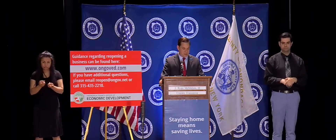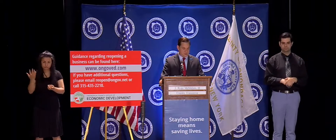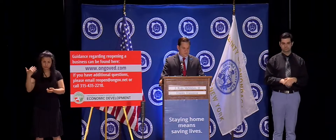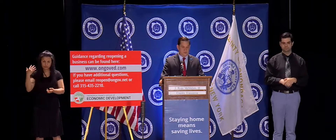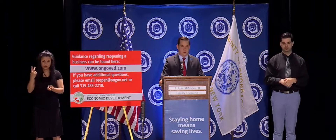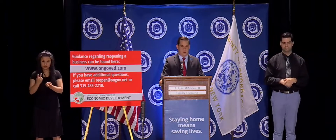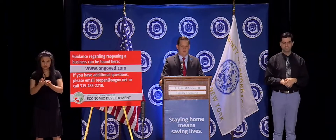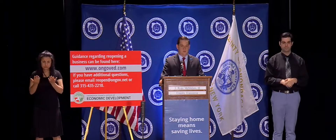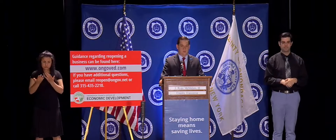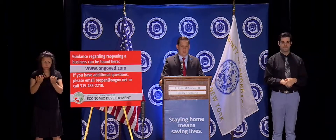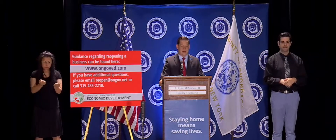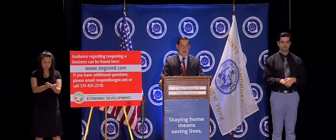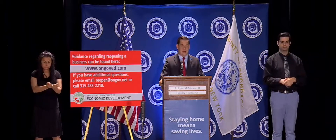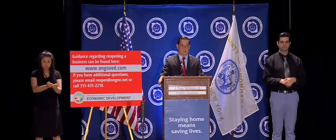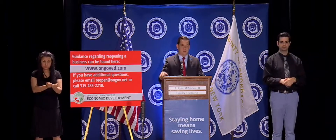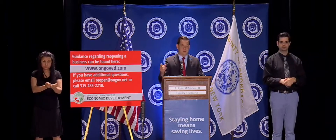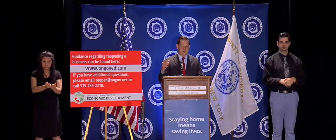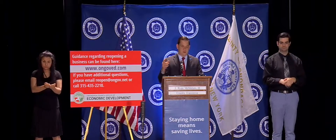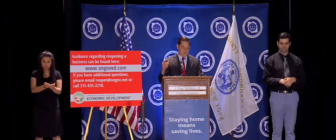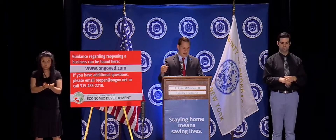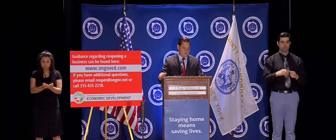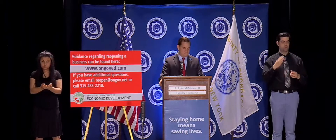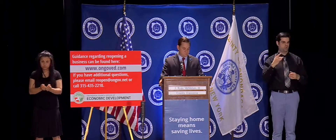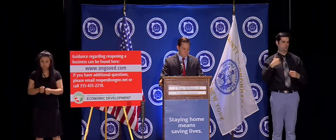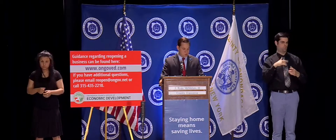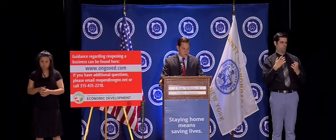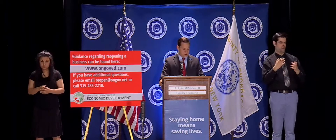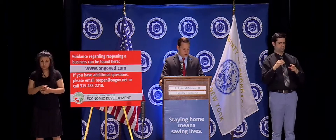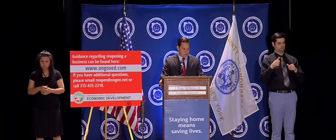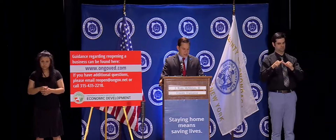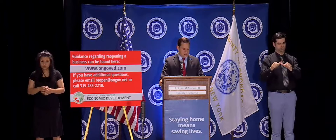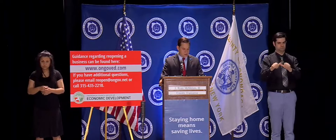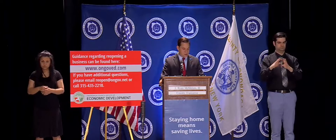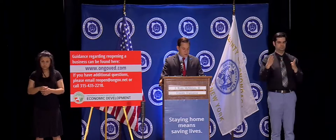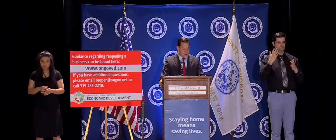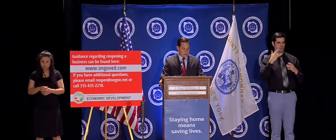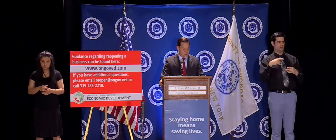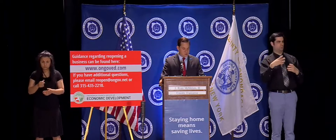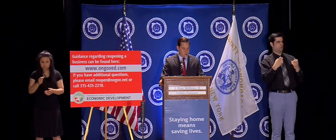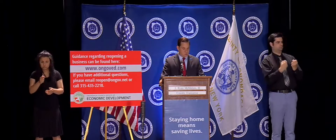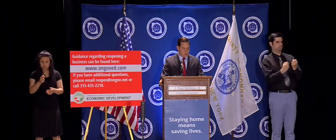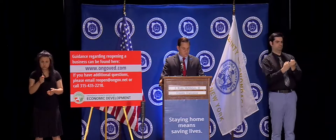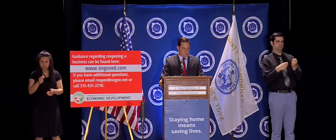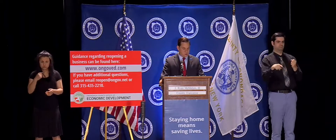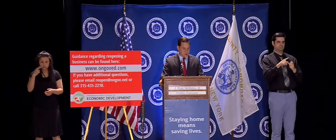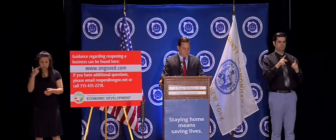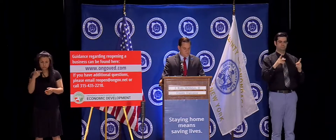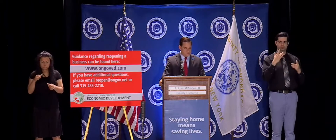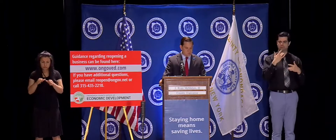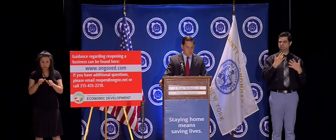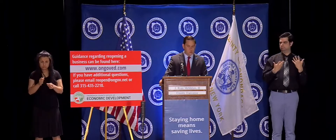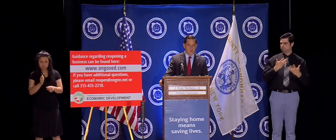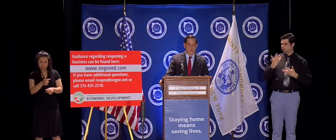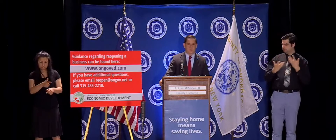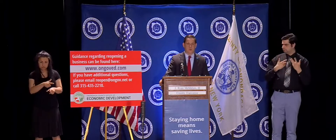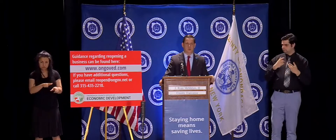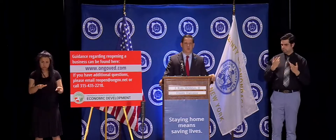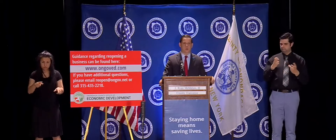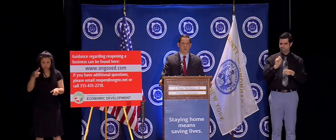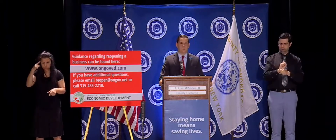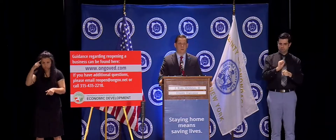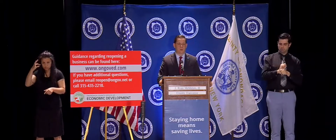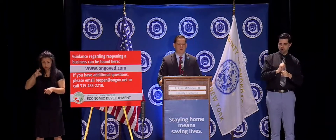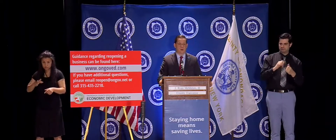we tried to fill that gap in this period of time until you got there. And again, 211 for social,